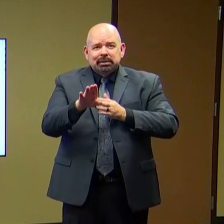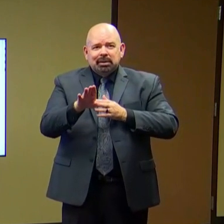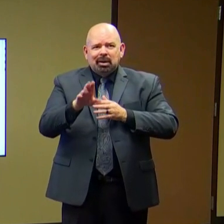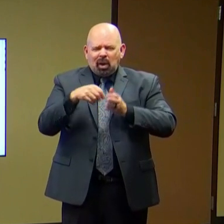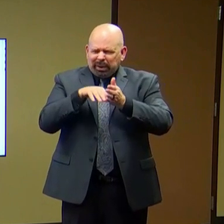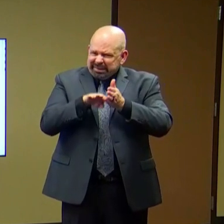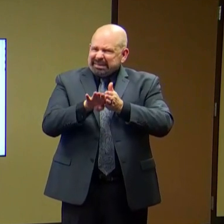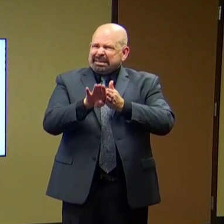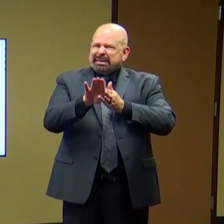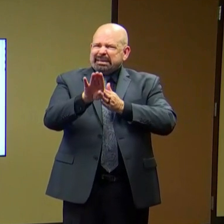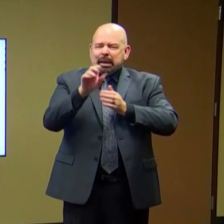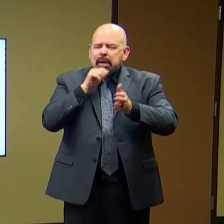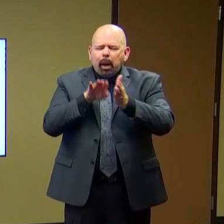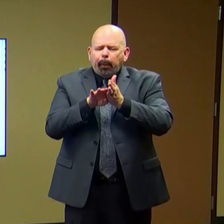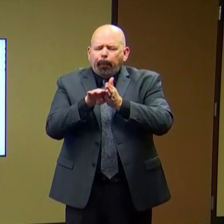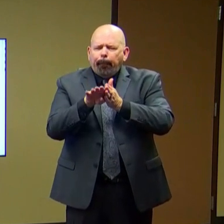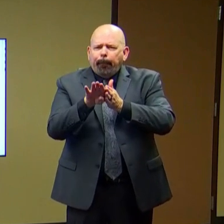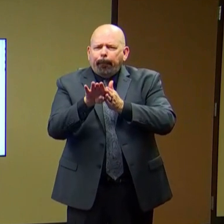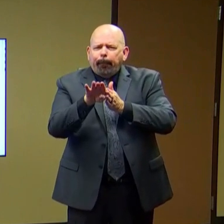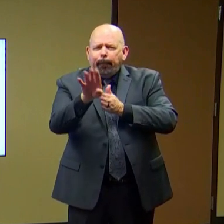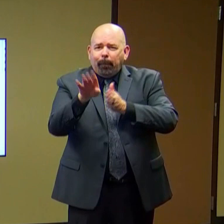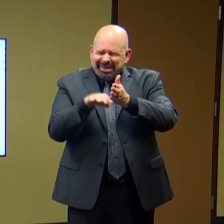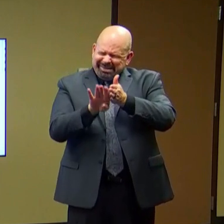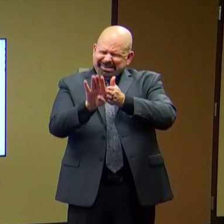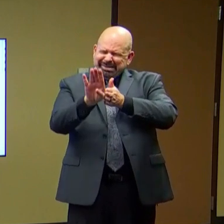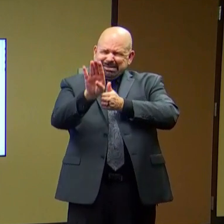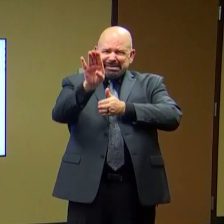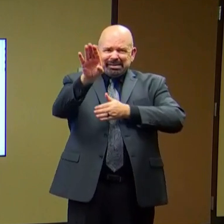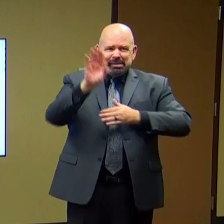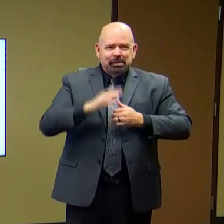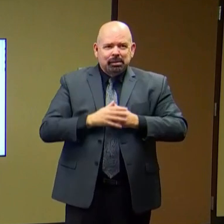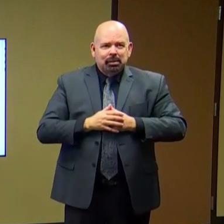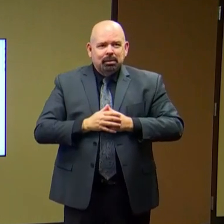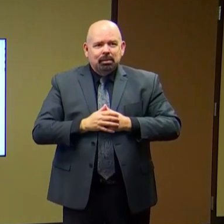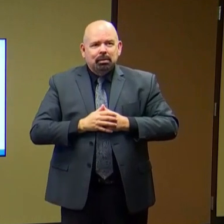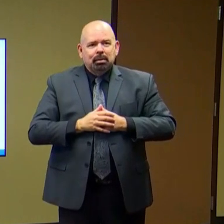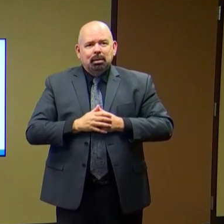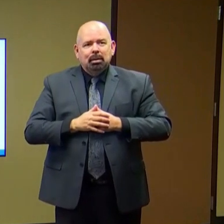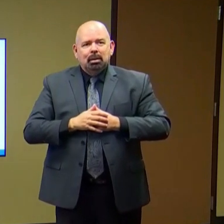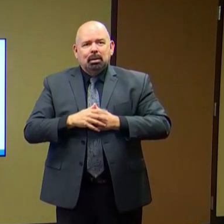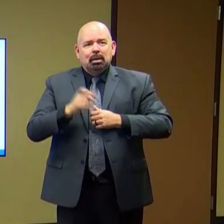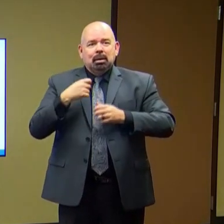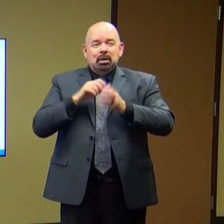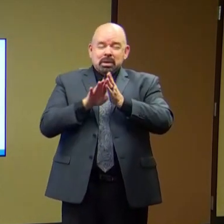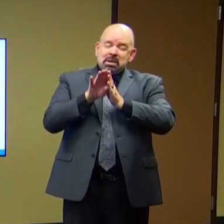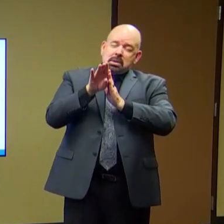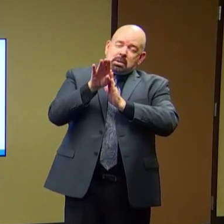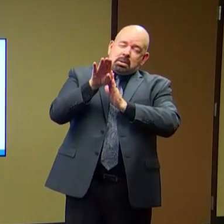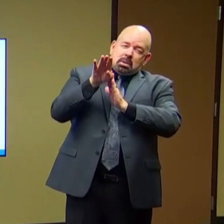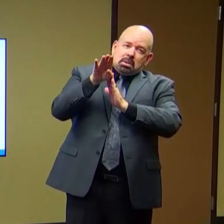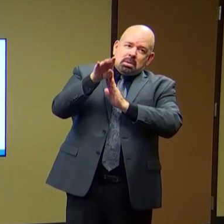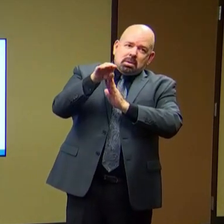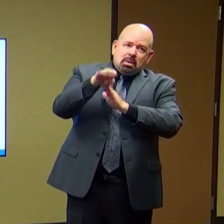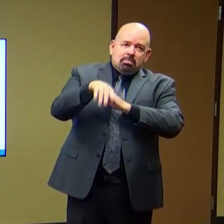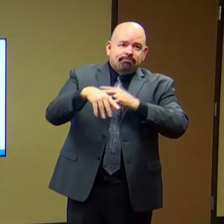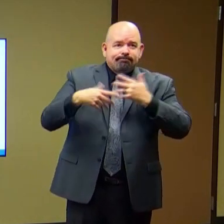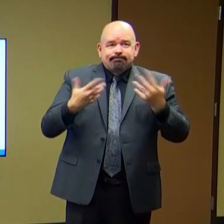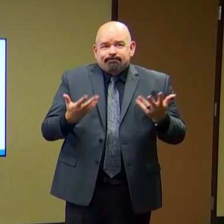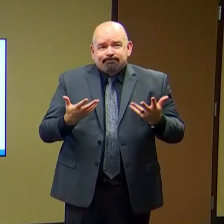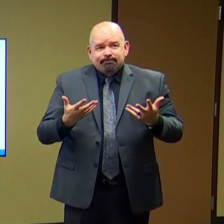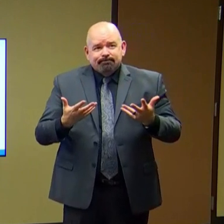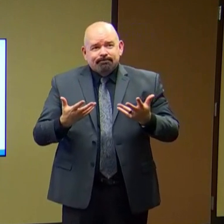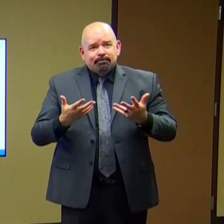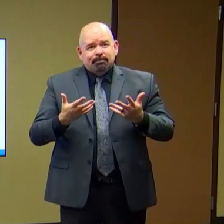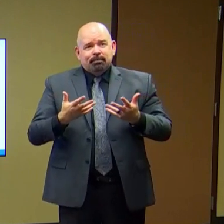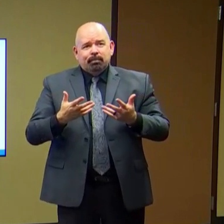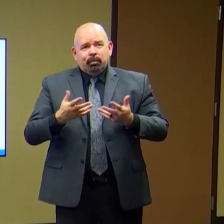to come back down. So let me go through just a couple of the other things that we're monitoring, but they're all showing this starting